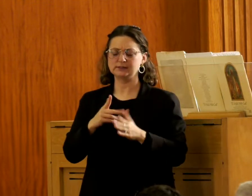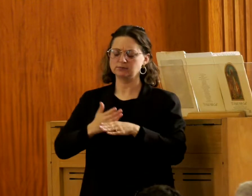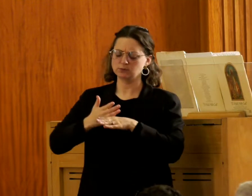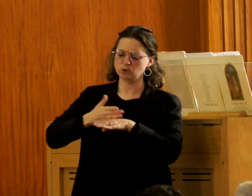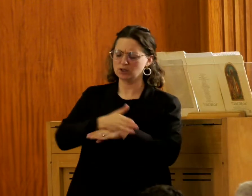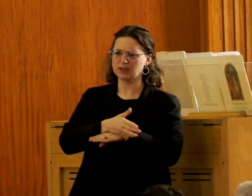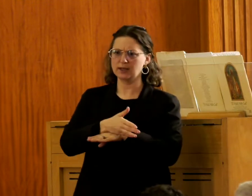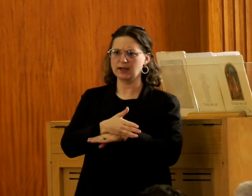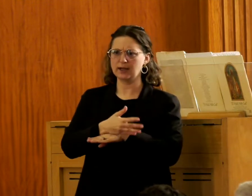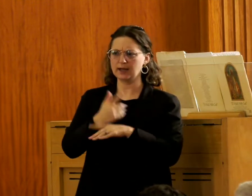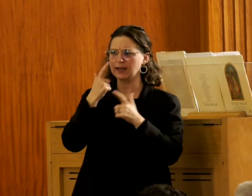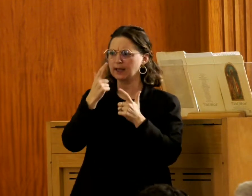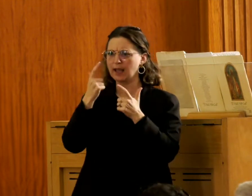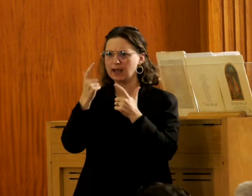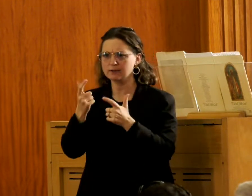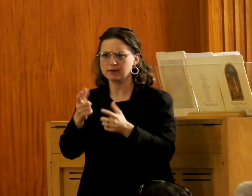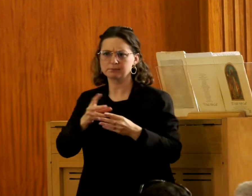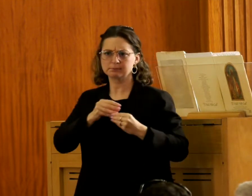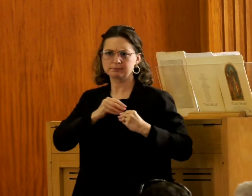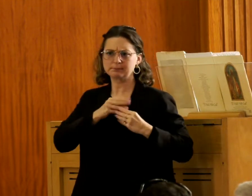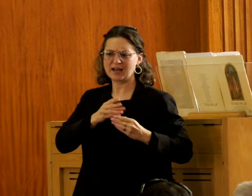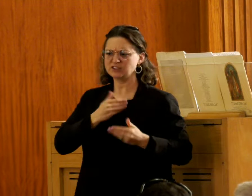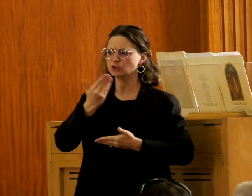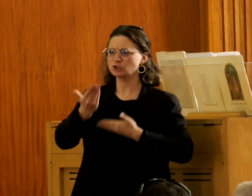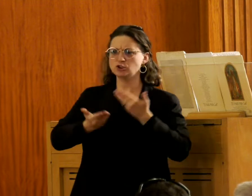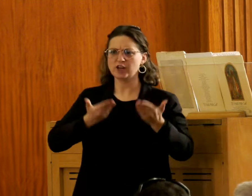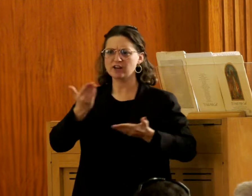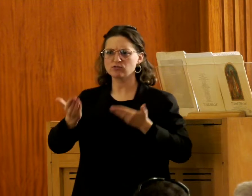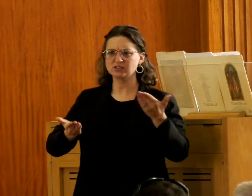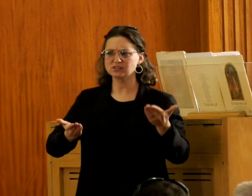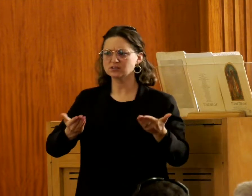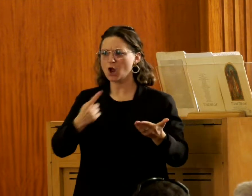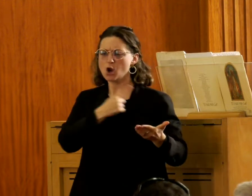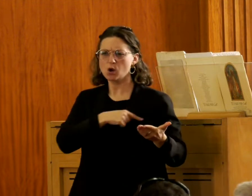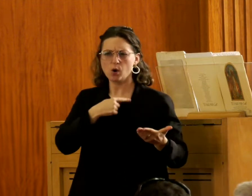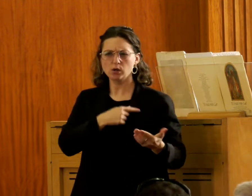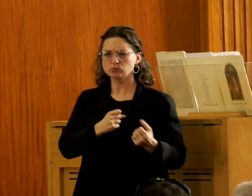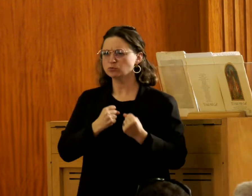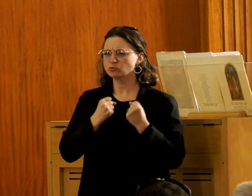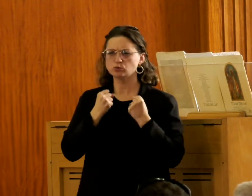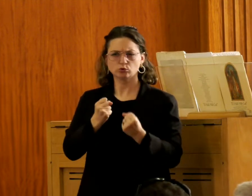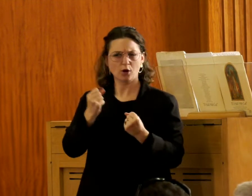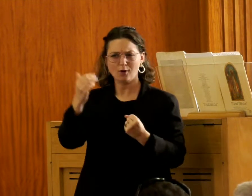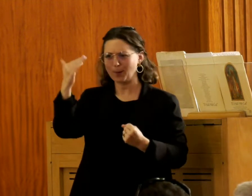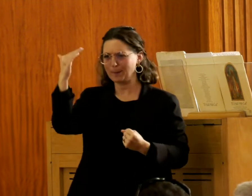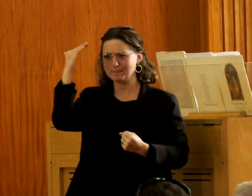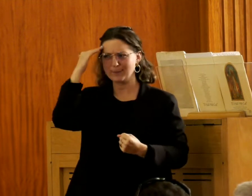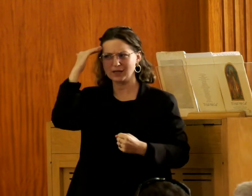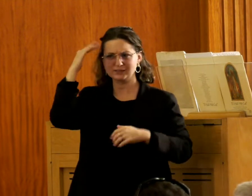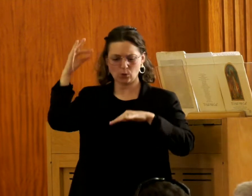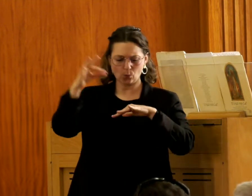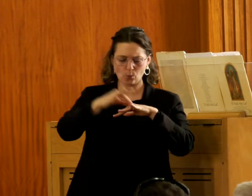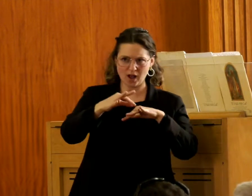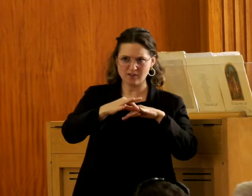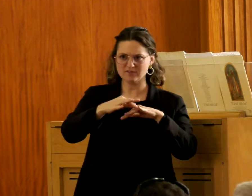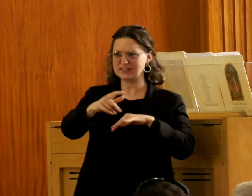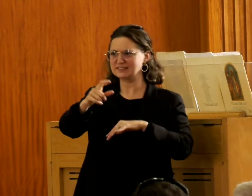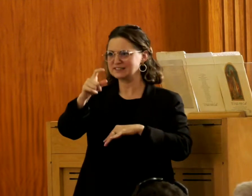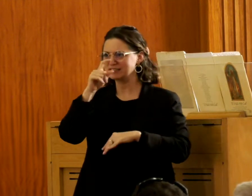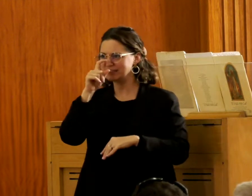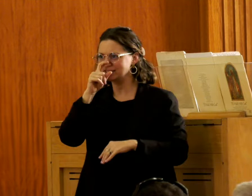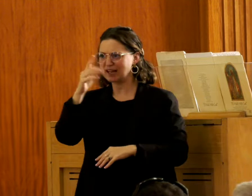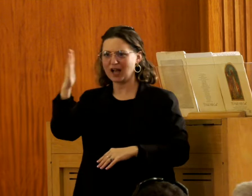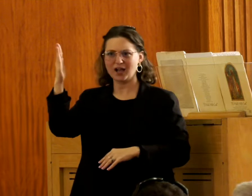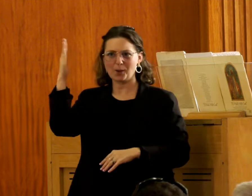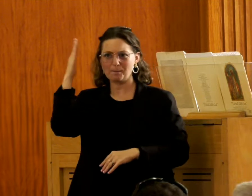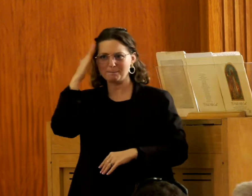selfless, generous, passionate, loyal and strong-minded wife, sister,